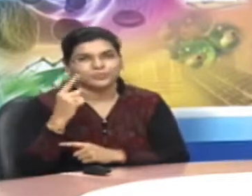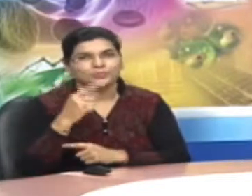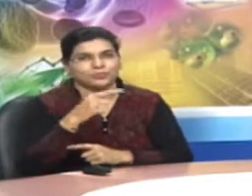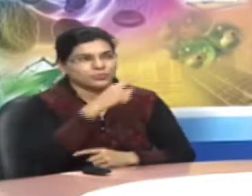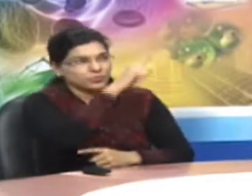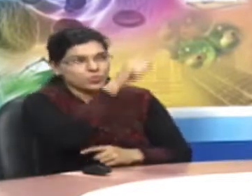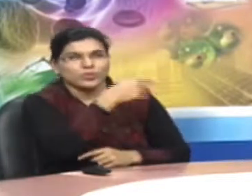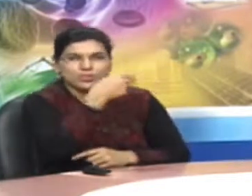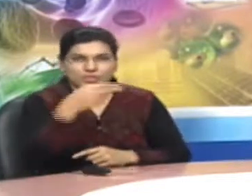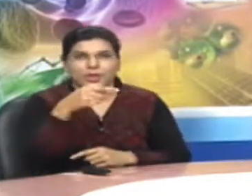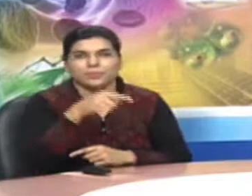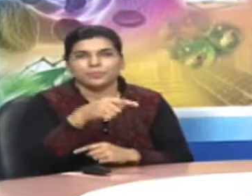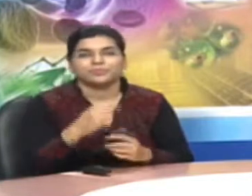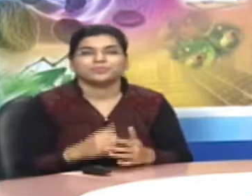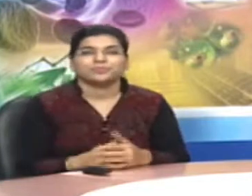number your bullets.